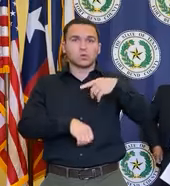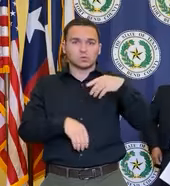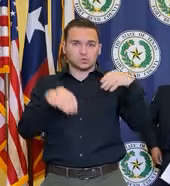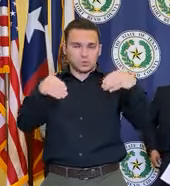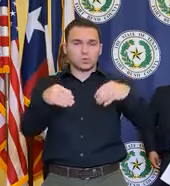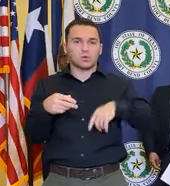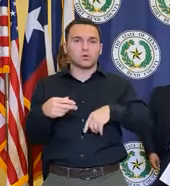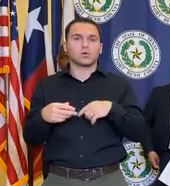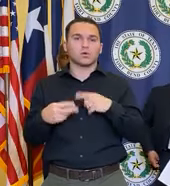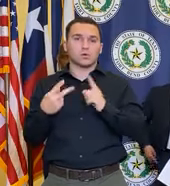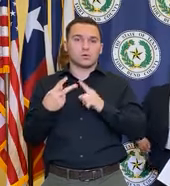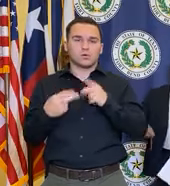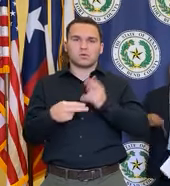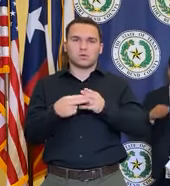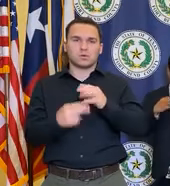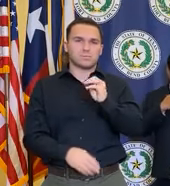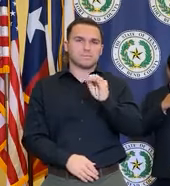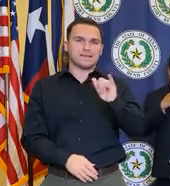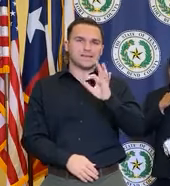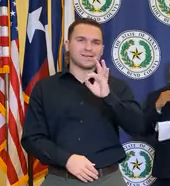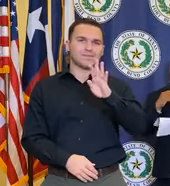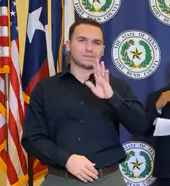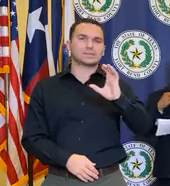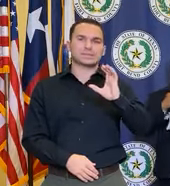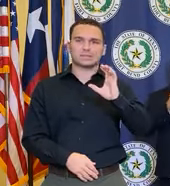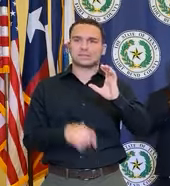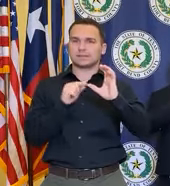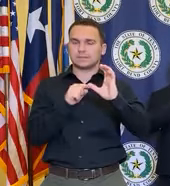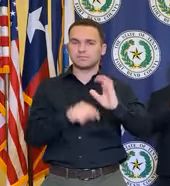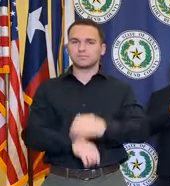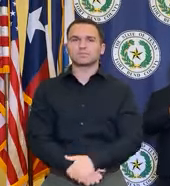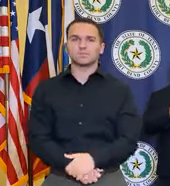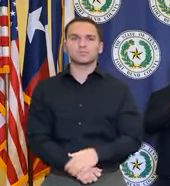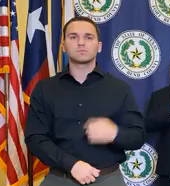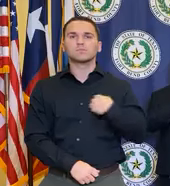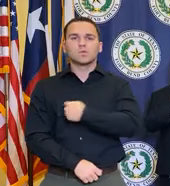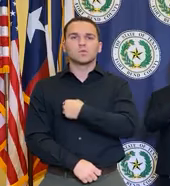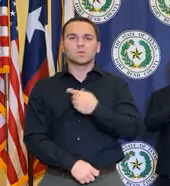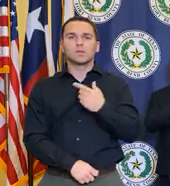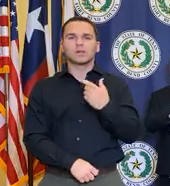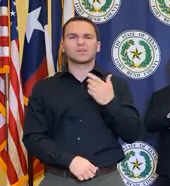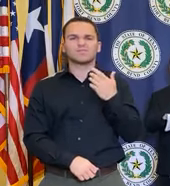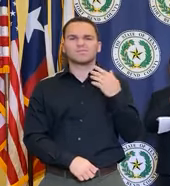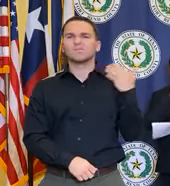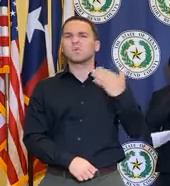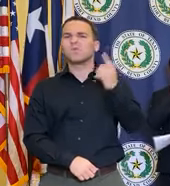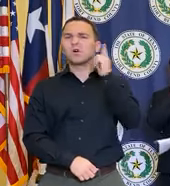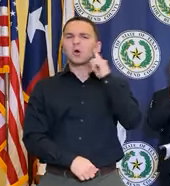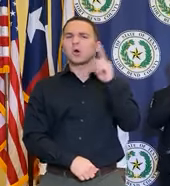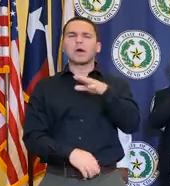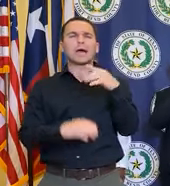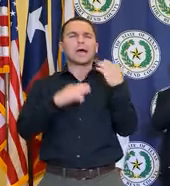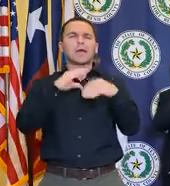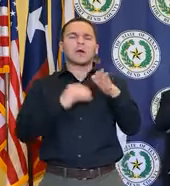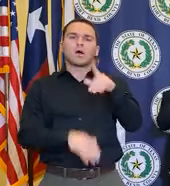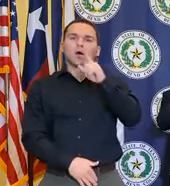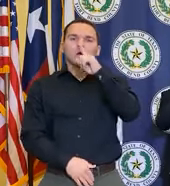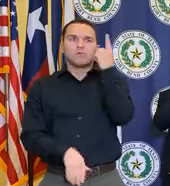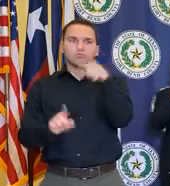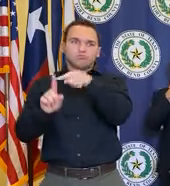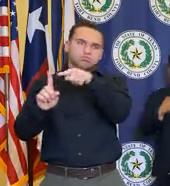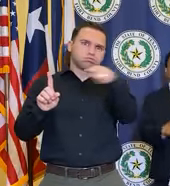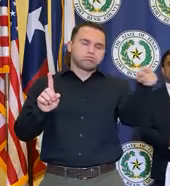called My FBC. We frequently heard that our email address was too long, and thanks to the